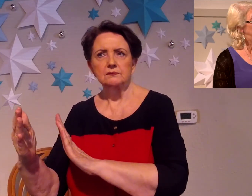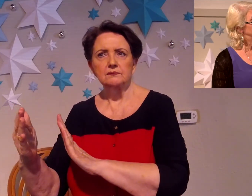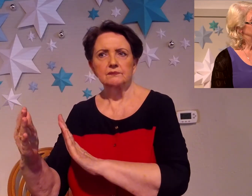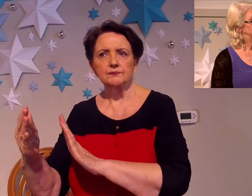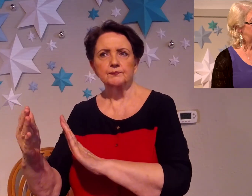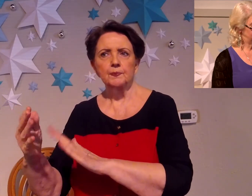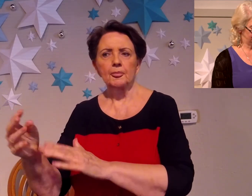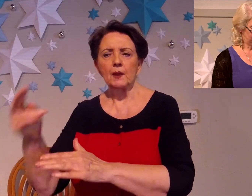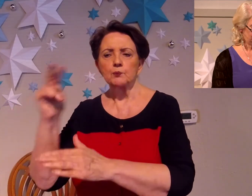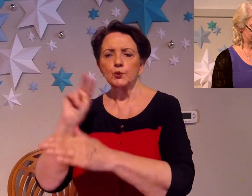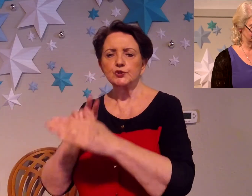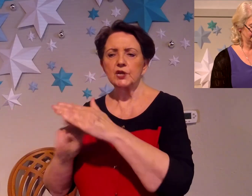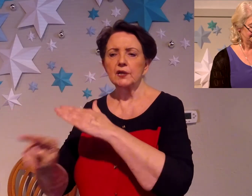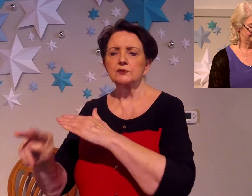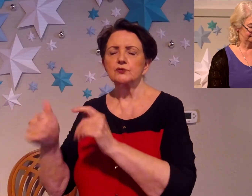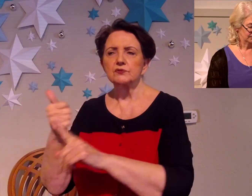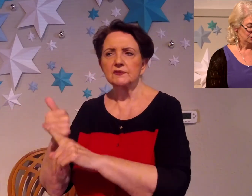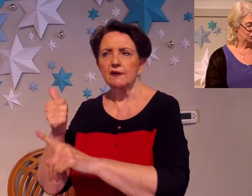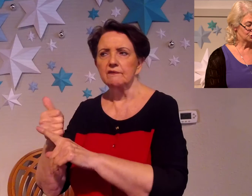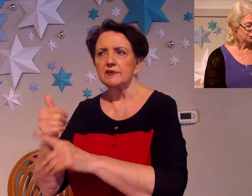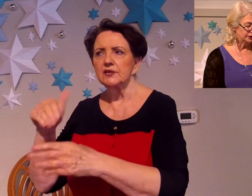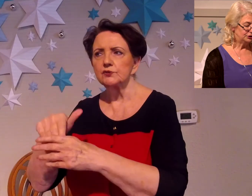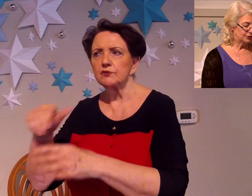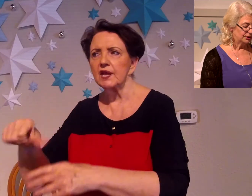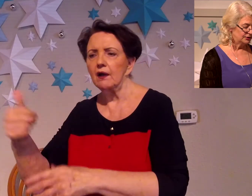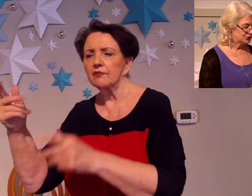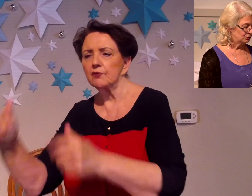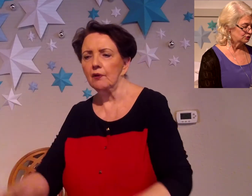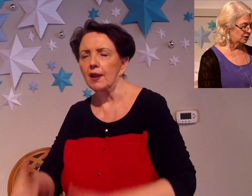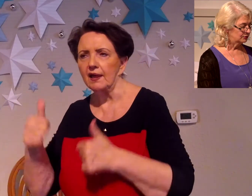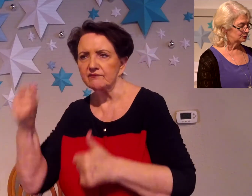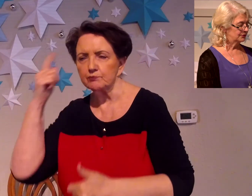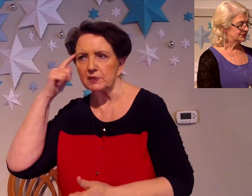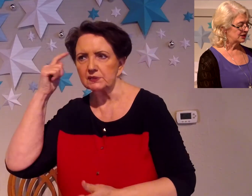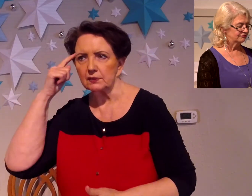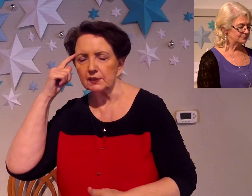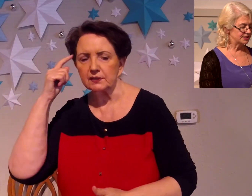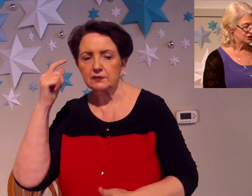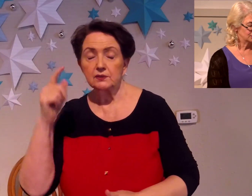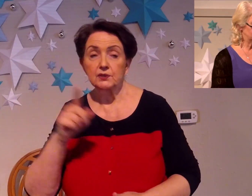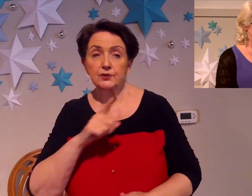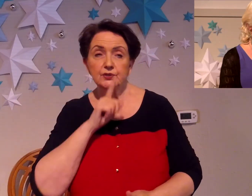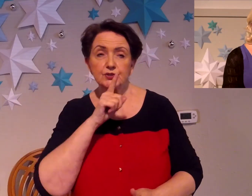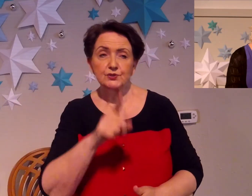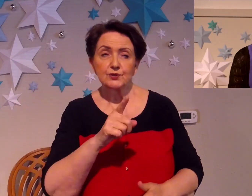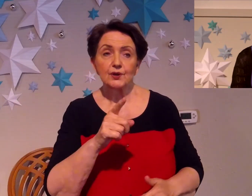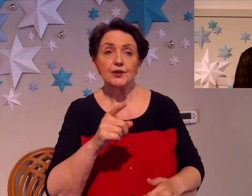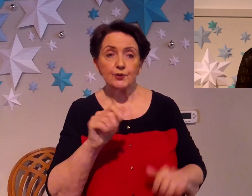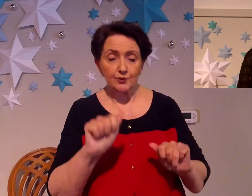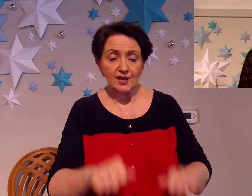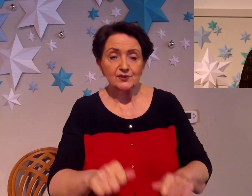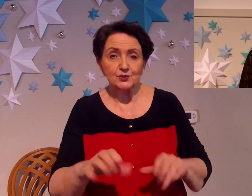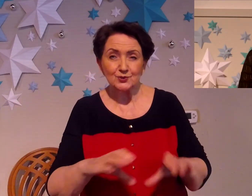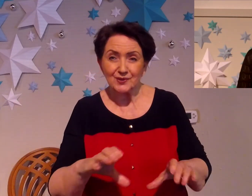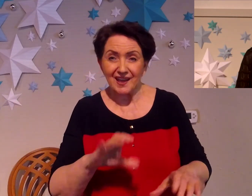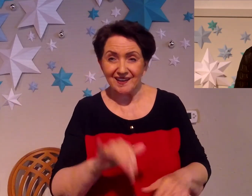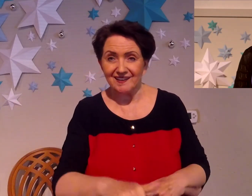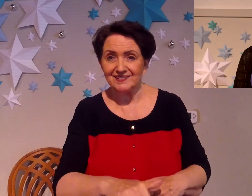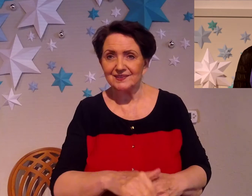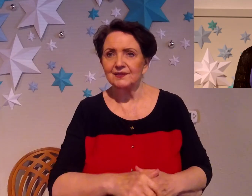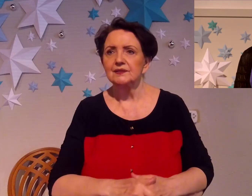into the other life mentally. Surely you are not so drugged with self-obsession, self-centeredness, and